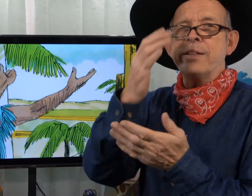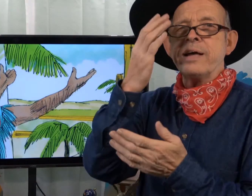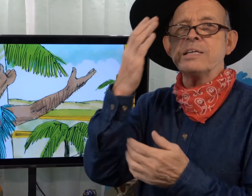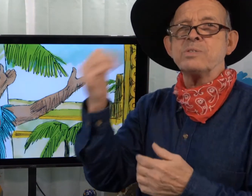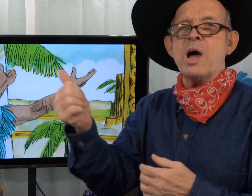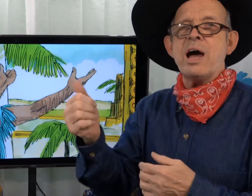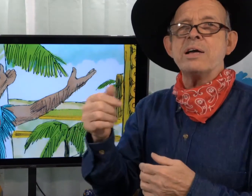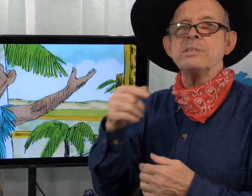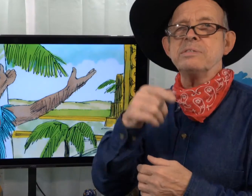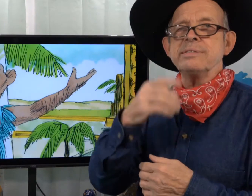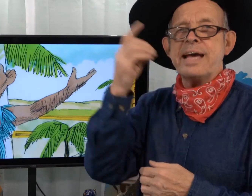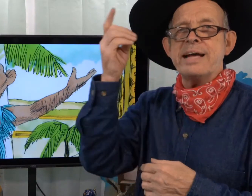that's right, Dada.